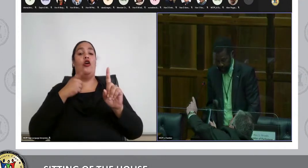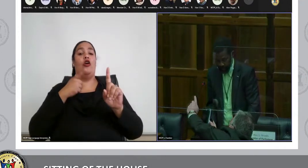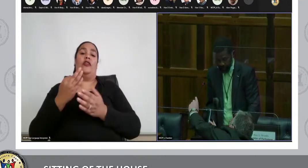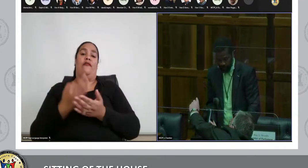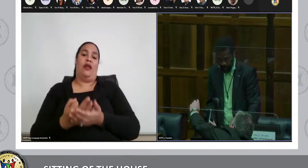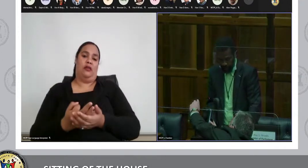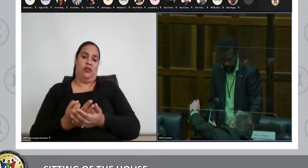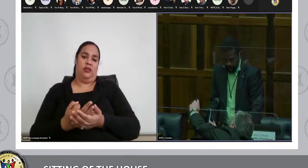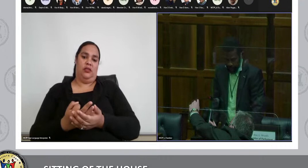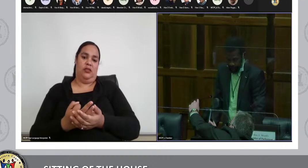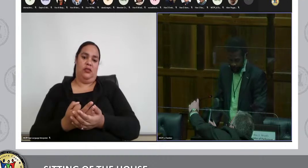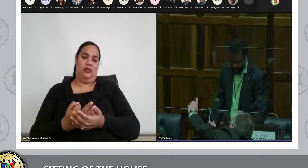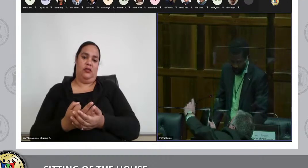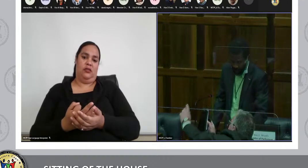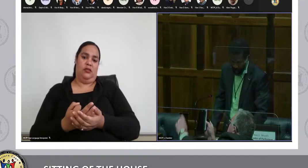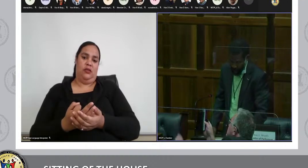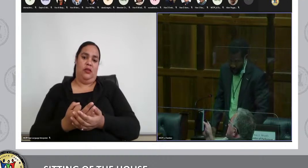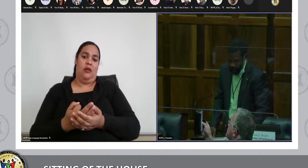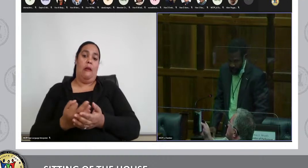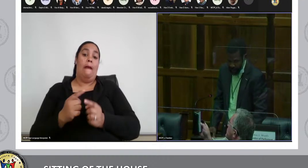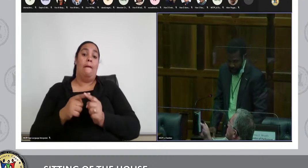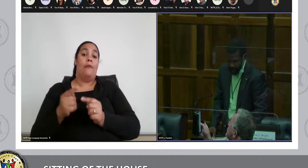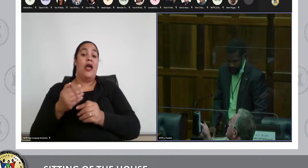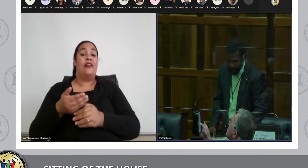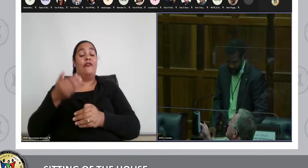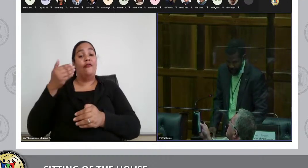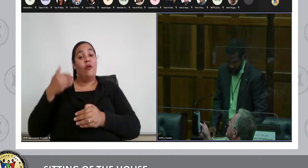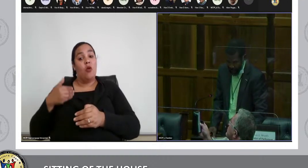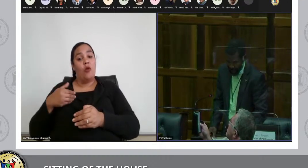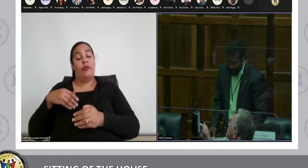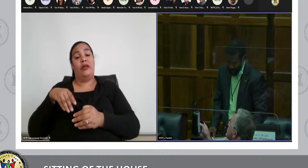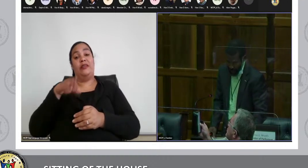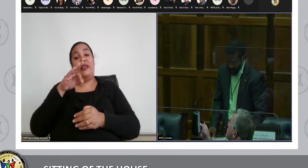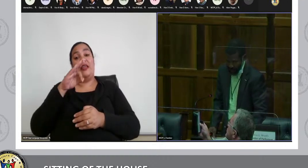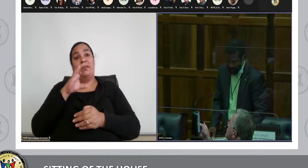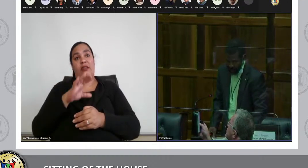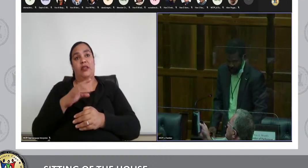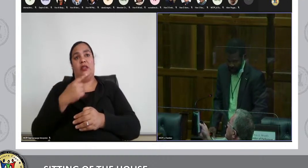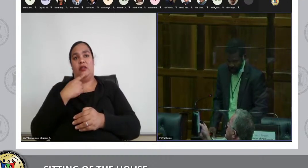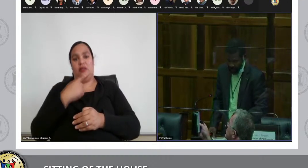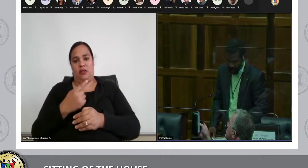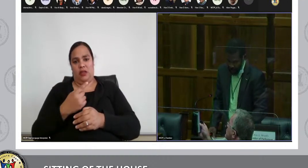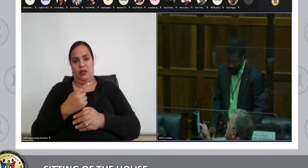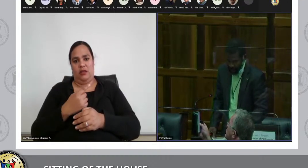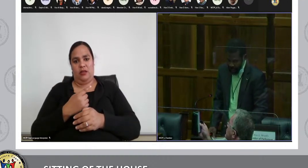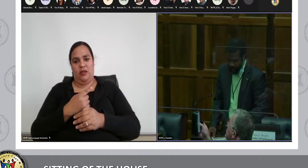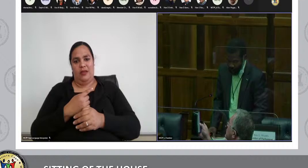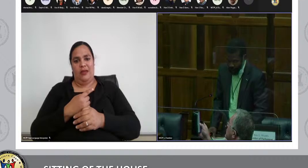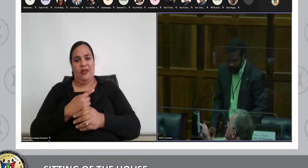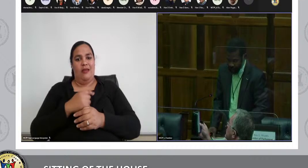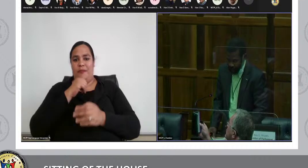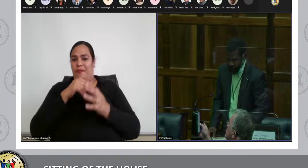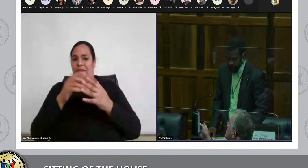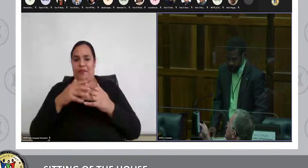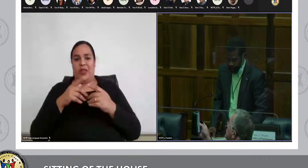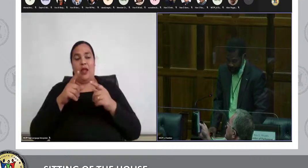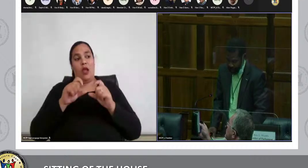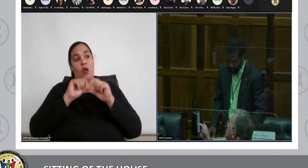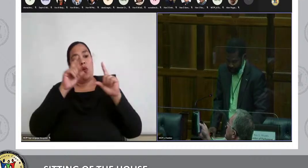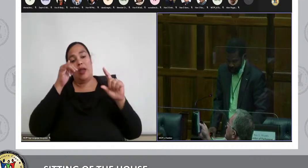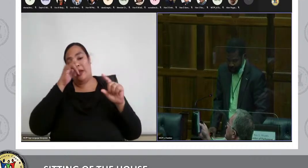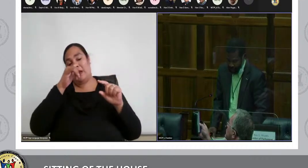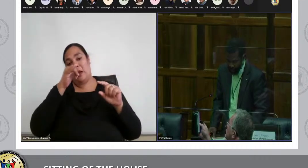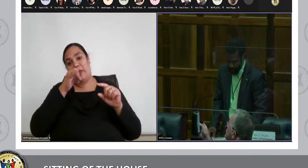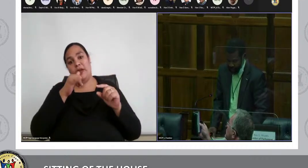factors. The former MEC made it clear that despite being aware of criminal